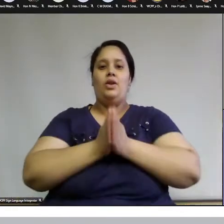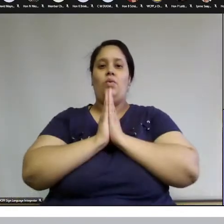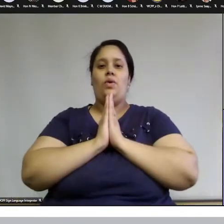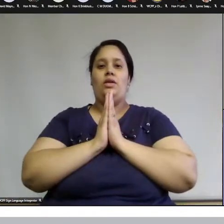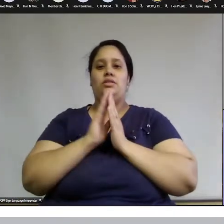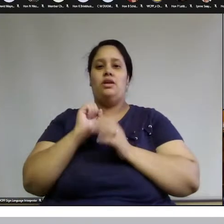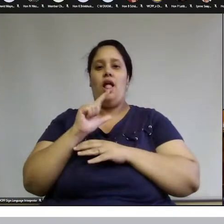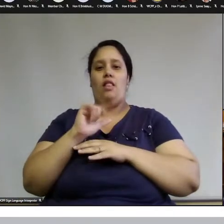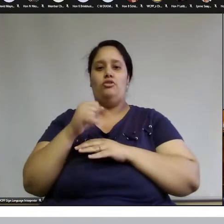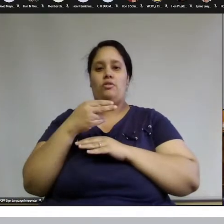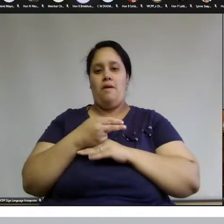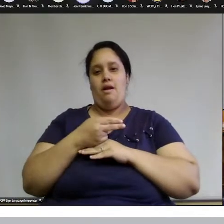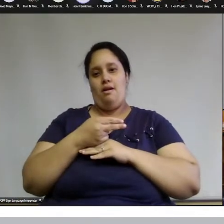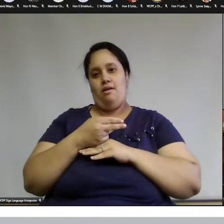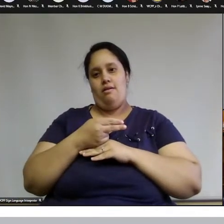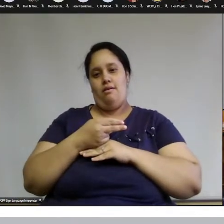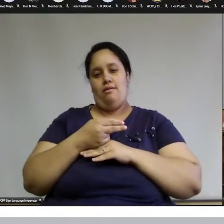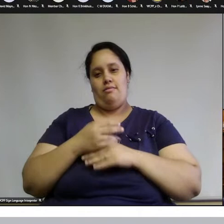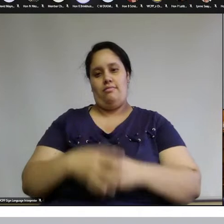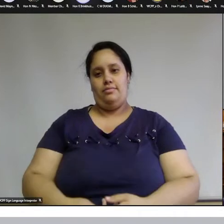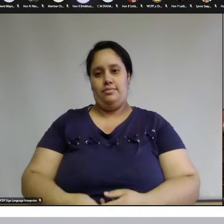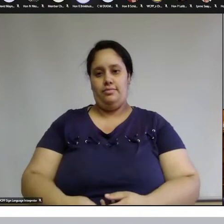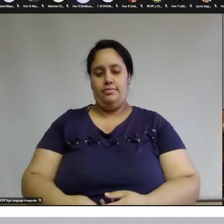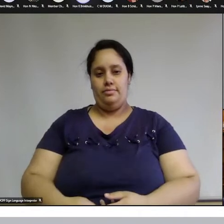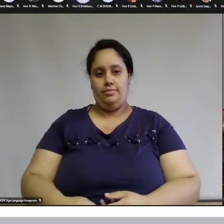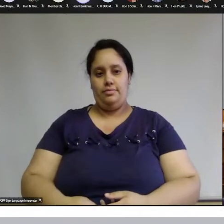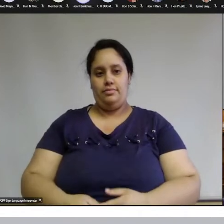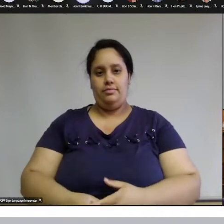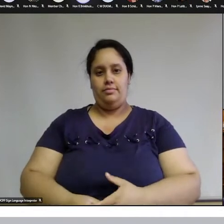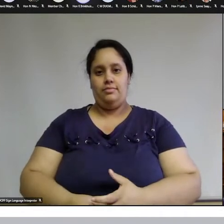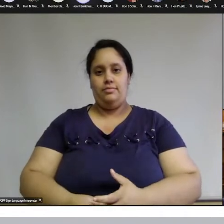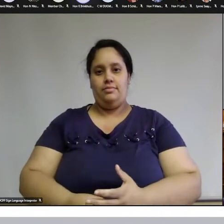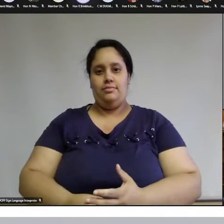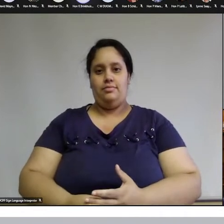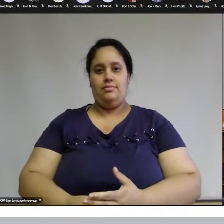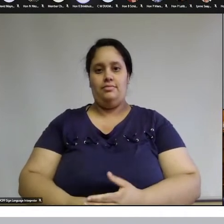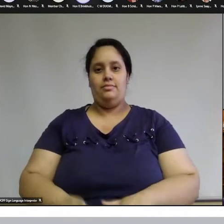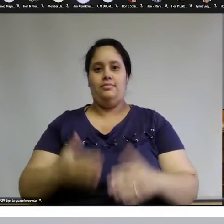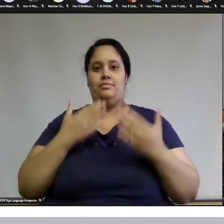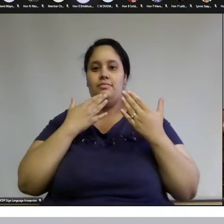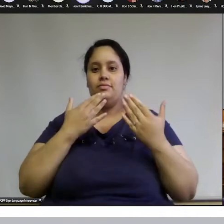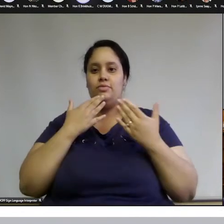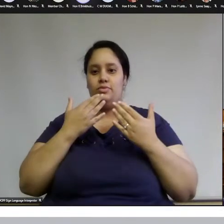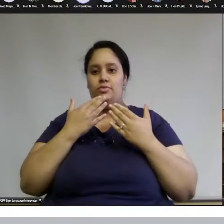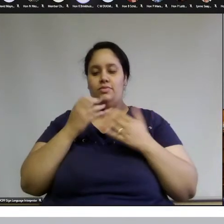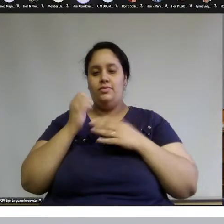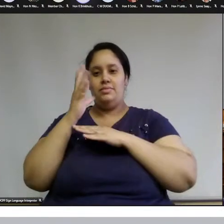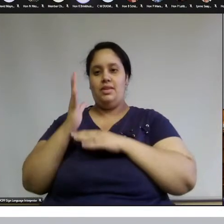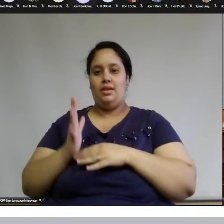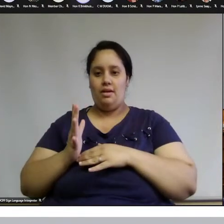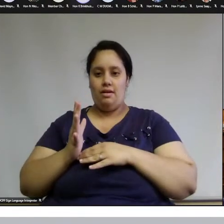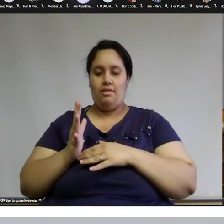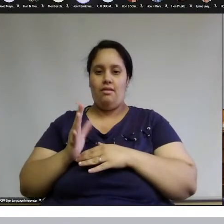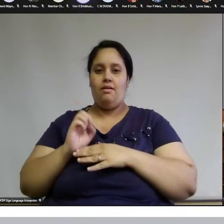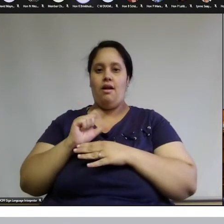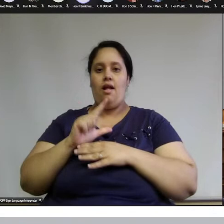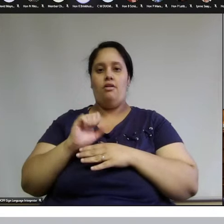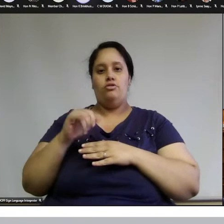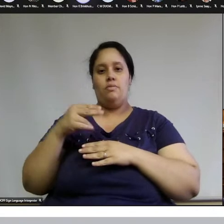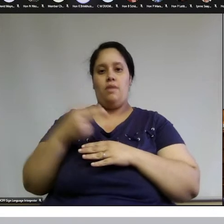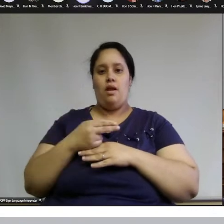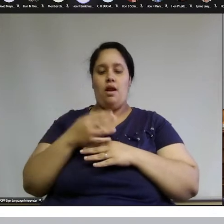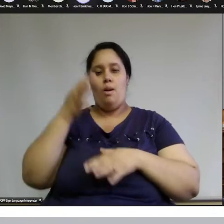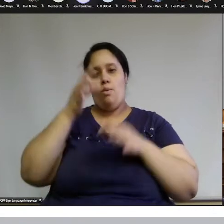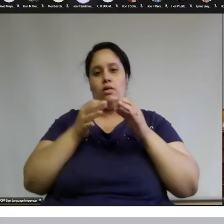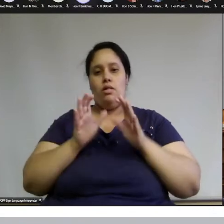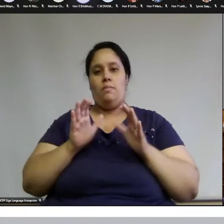address us? Oh, thank you very much, Honorable Speaker. Speaker, on behalf of the Al-Jama political